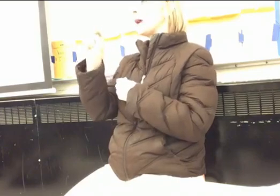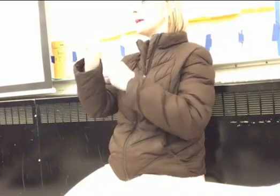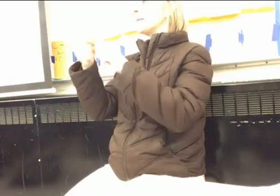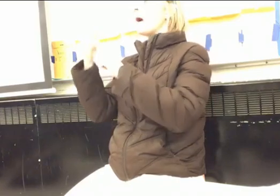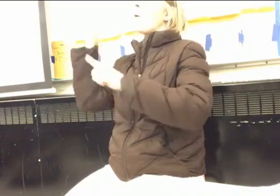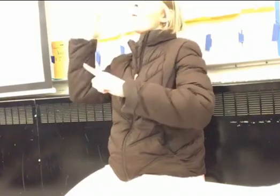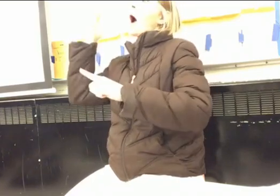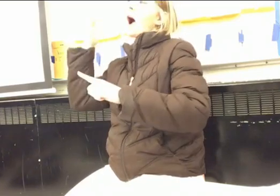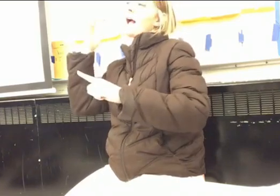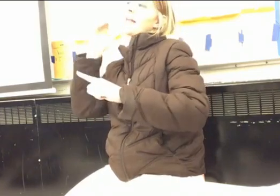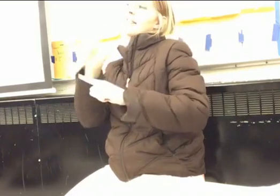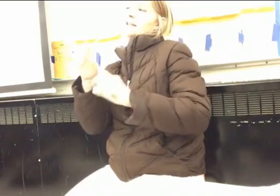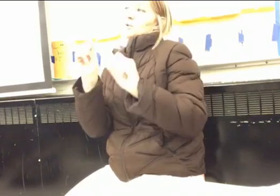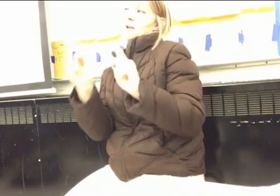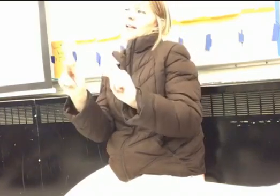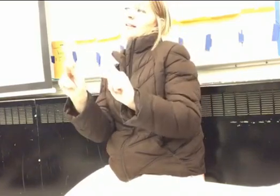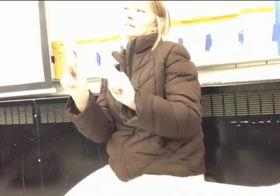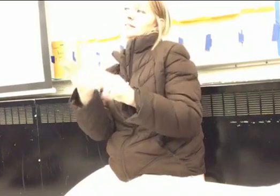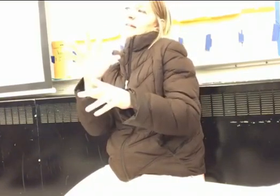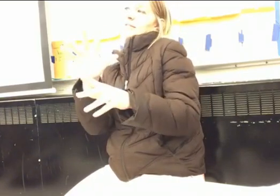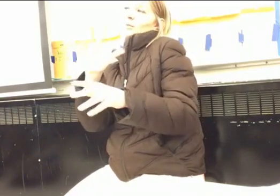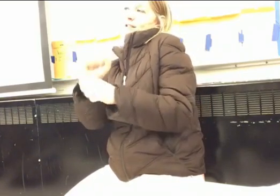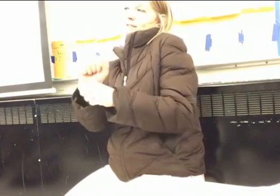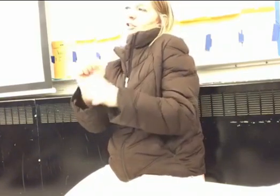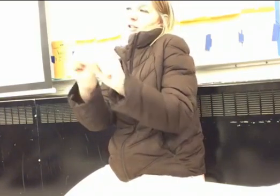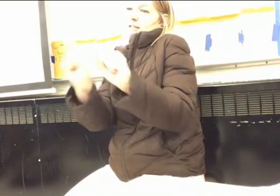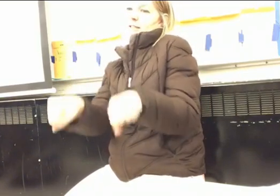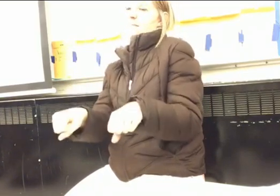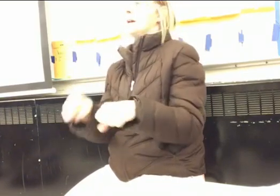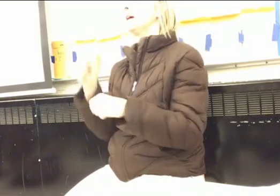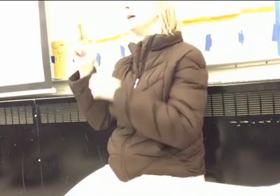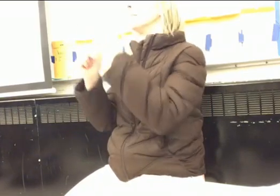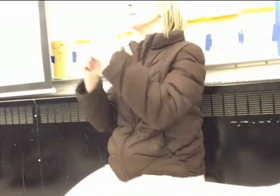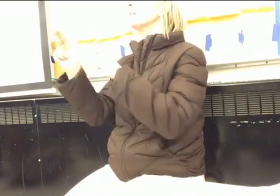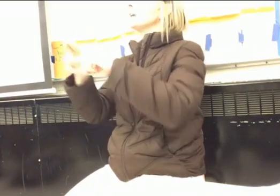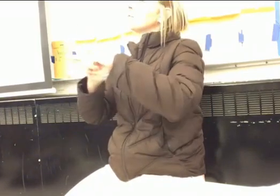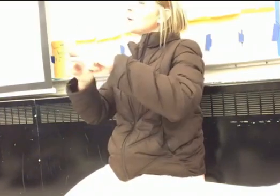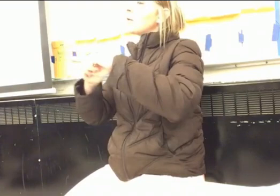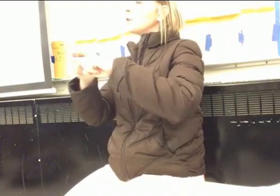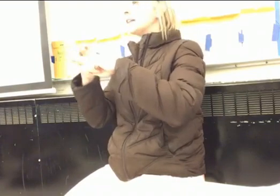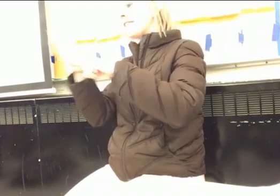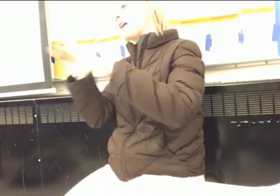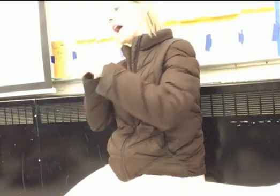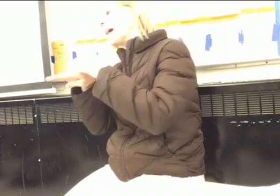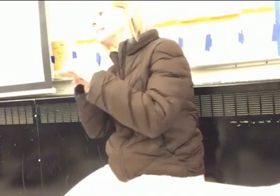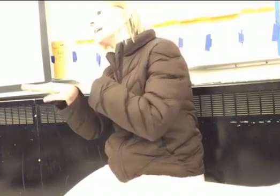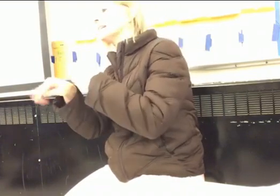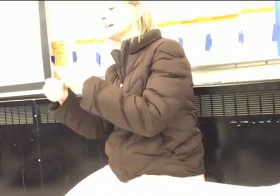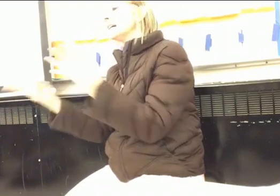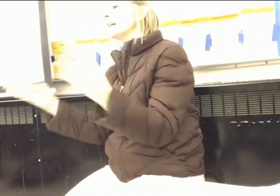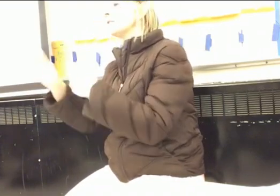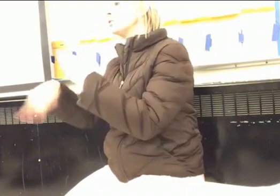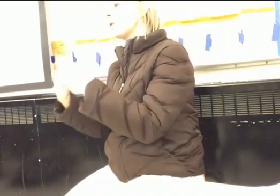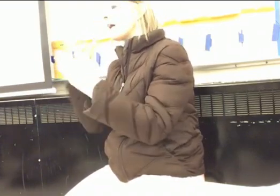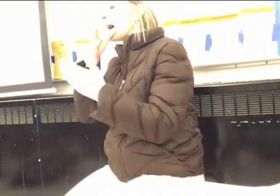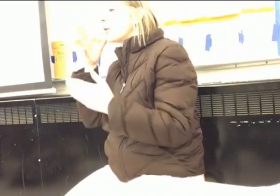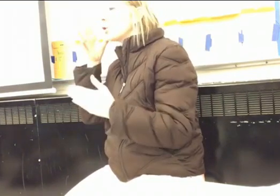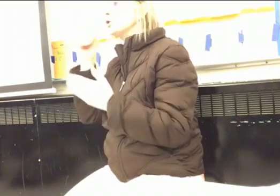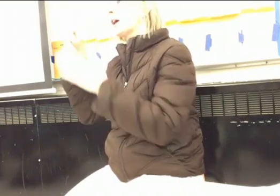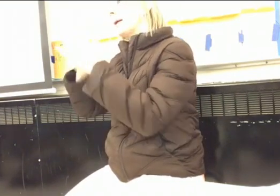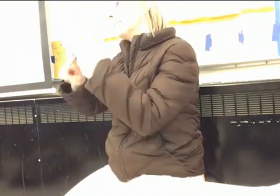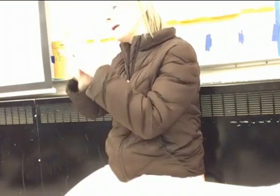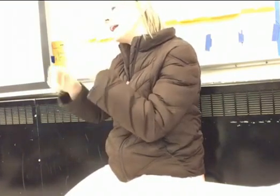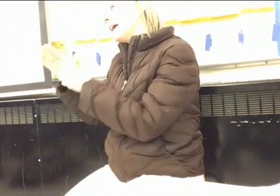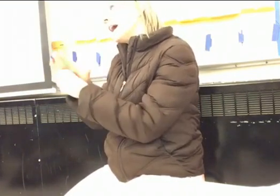is justified. So it says, the building of railroads and the access thereby, given to all the agricultural and mining regions